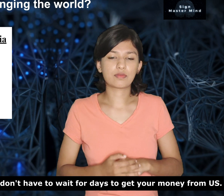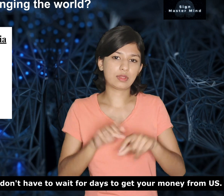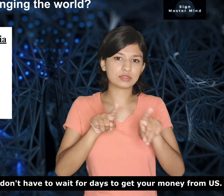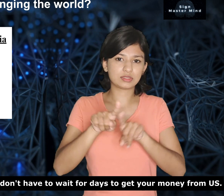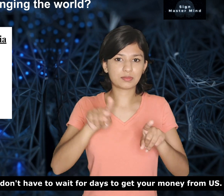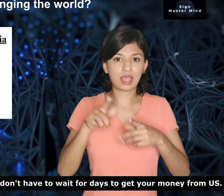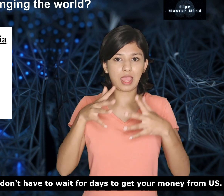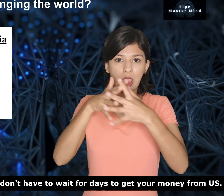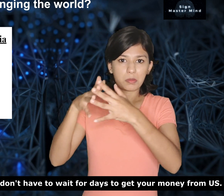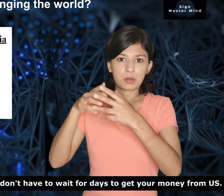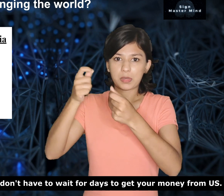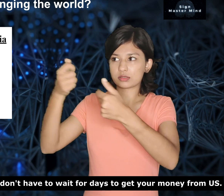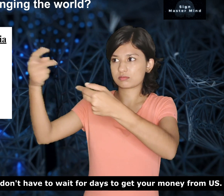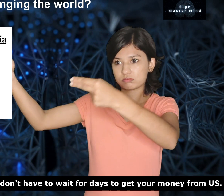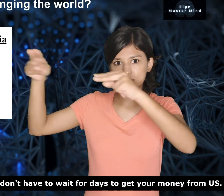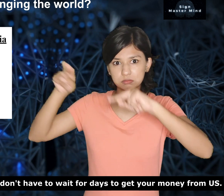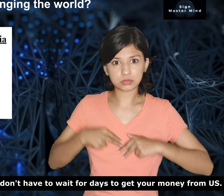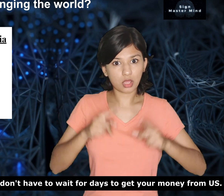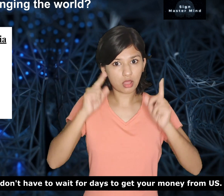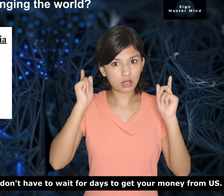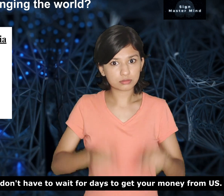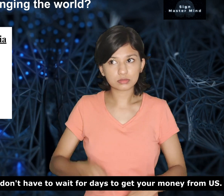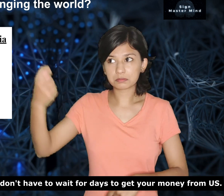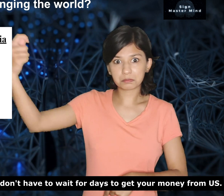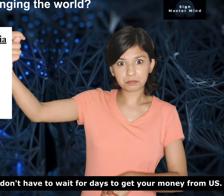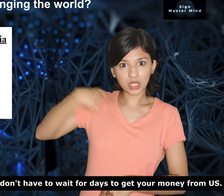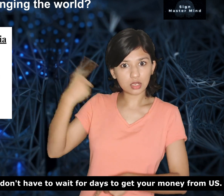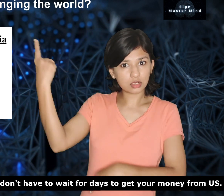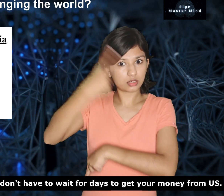For example, you don't have to wait for days to get your money from US